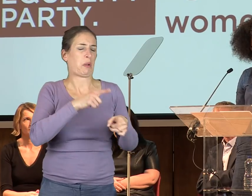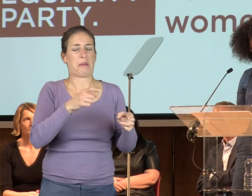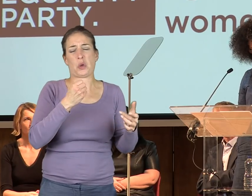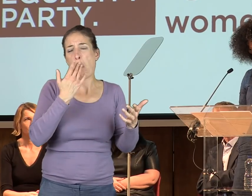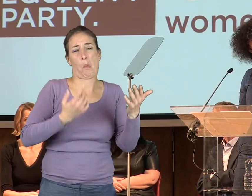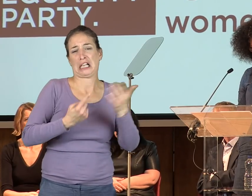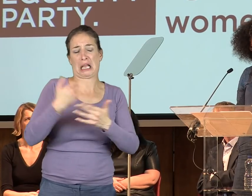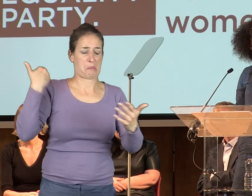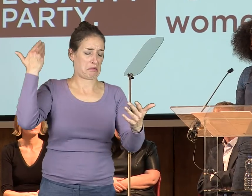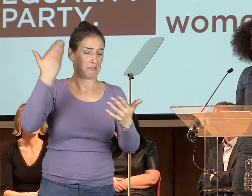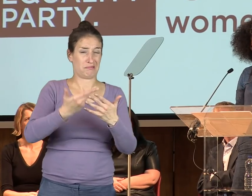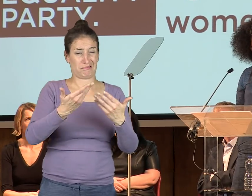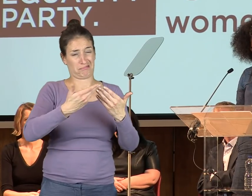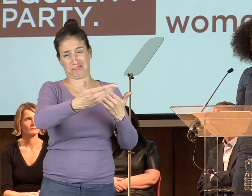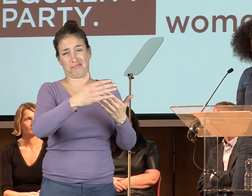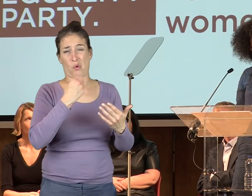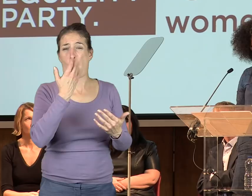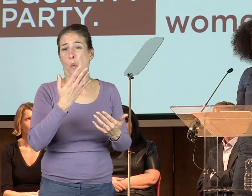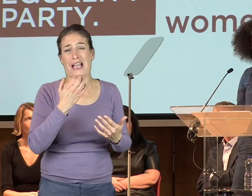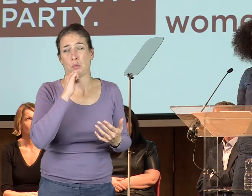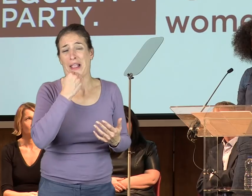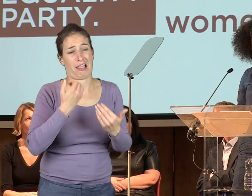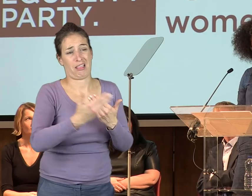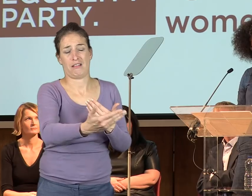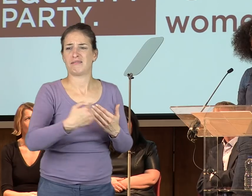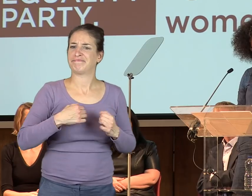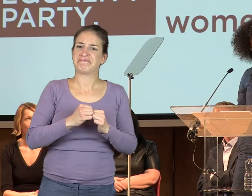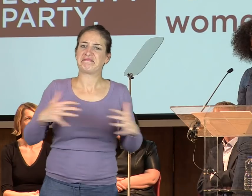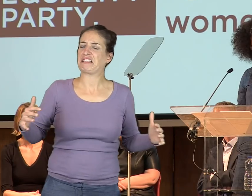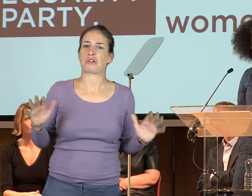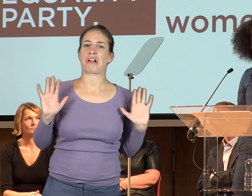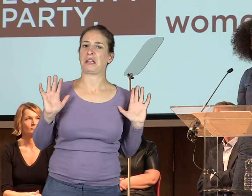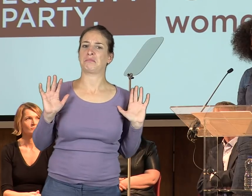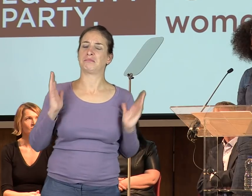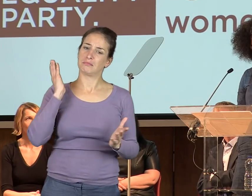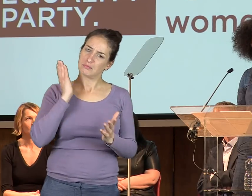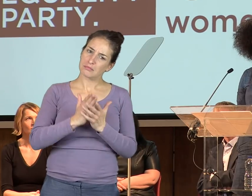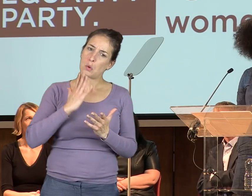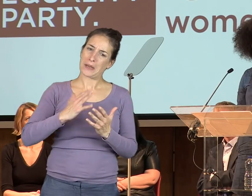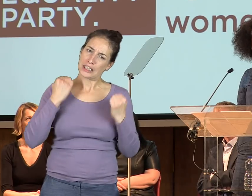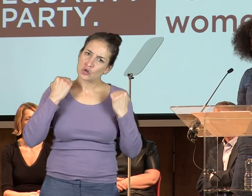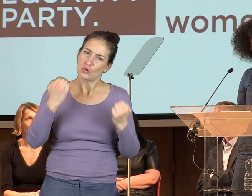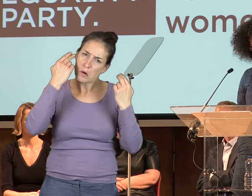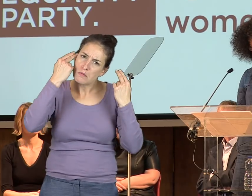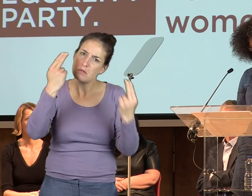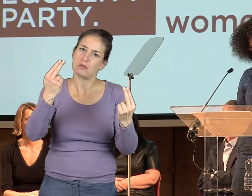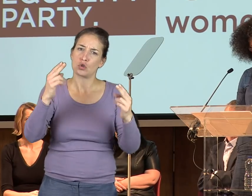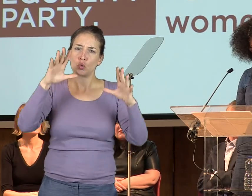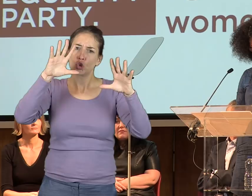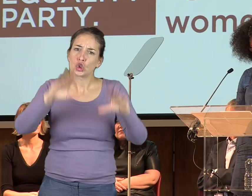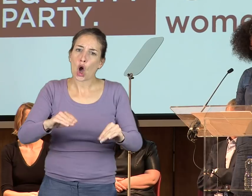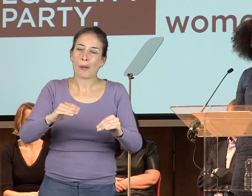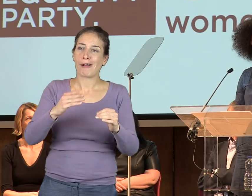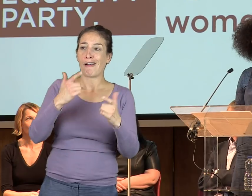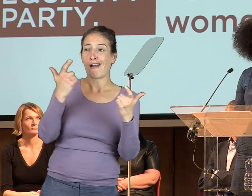believe that. With better education about consent, respect, and a strong stance against the trivialization of violence in the